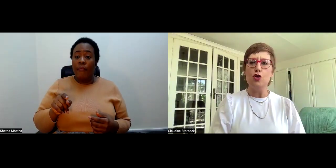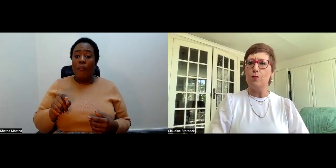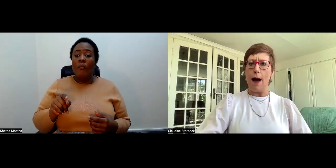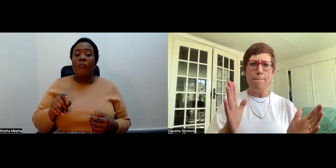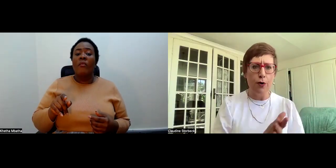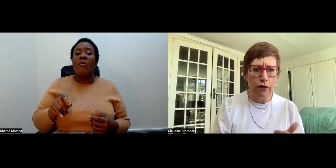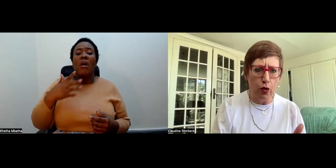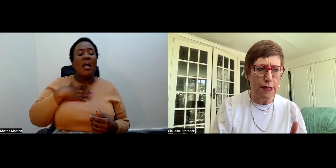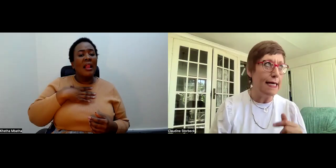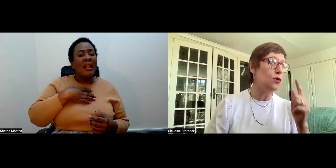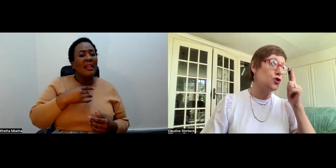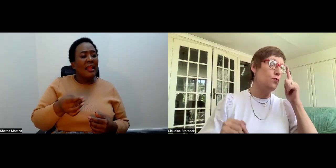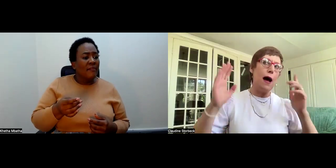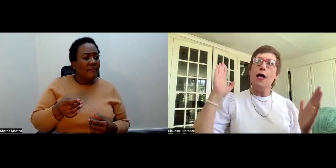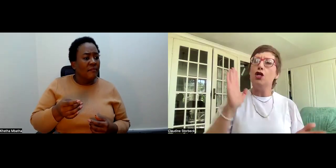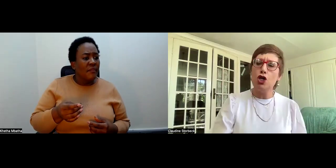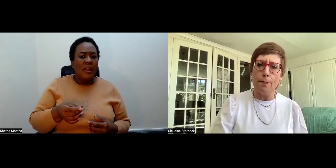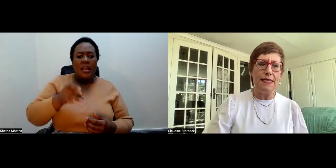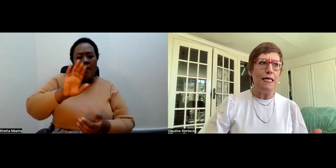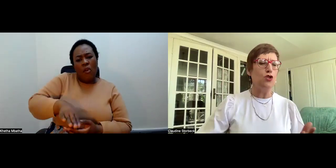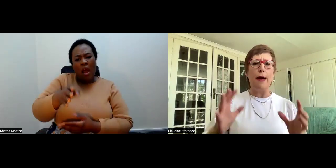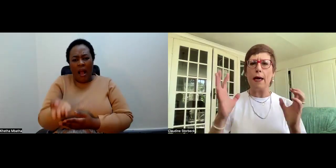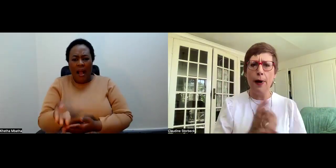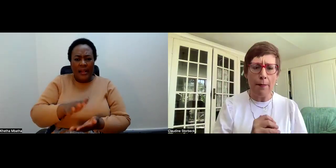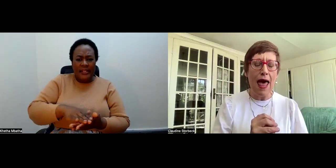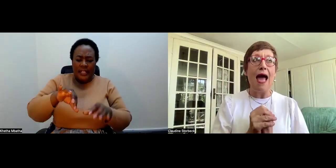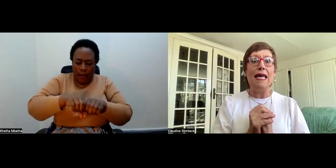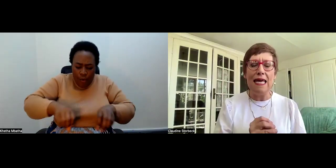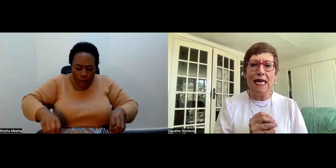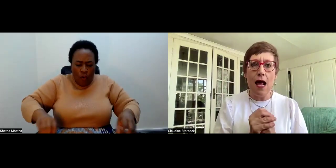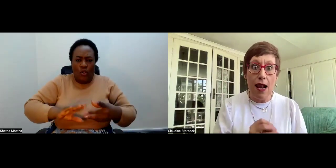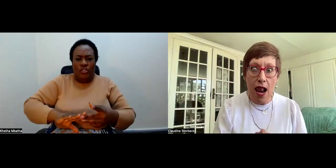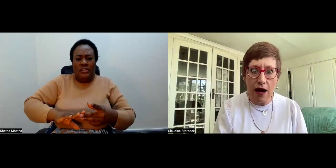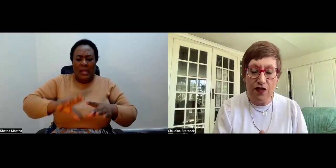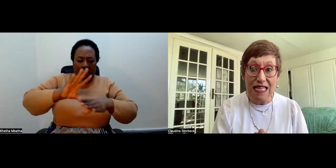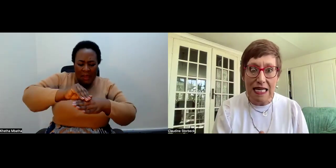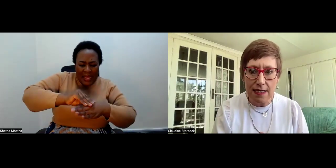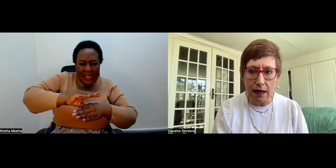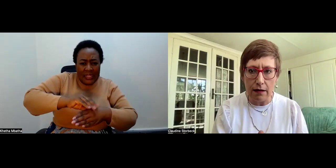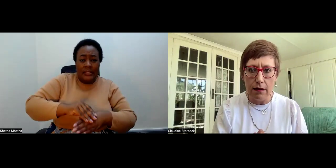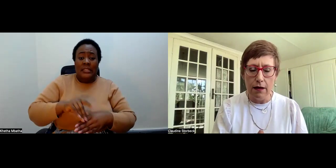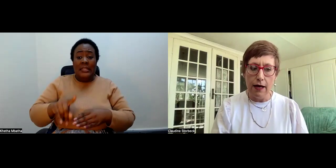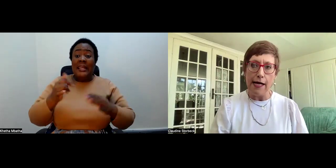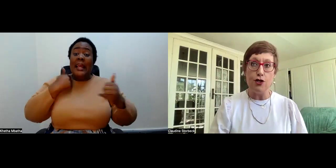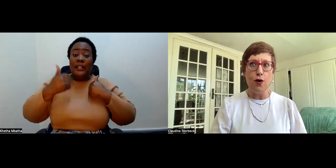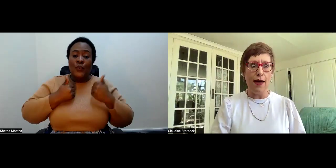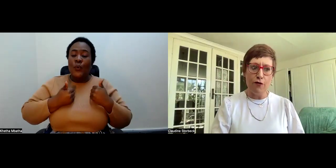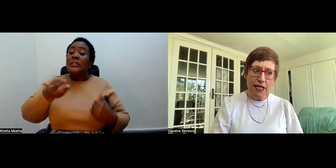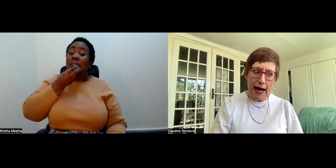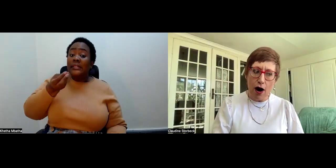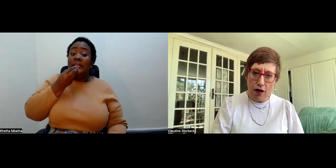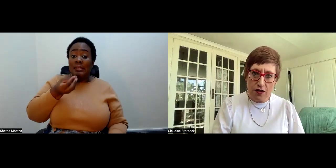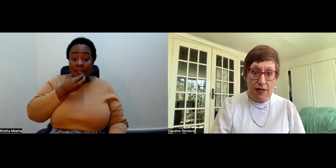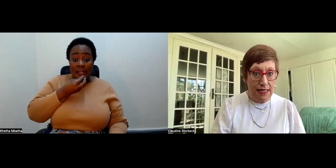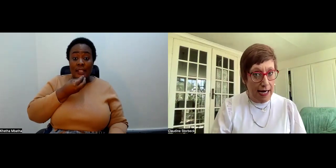and he used to braai boerewors, he used to braai chops, he used to make pap, and he loved eating. And so